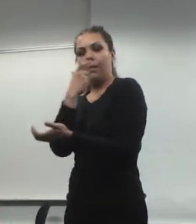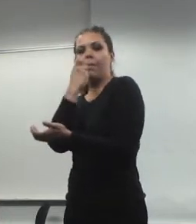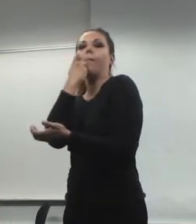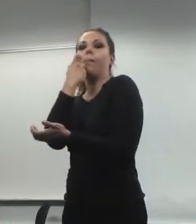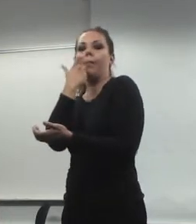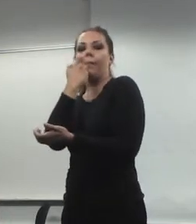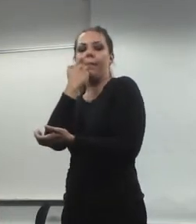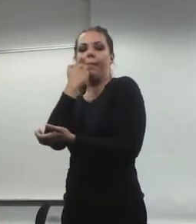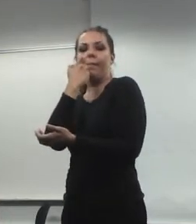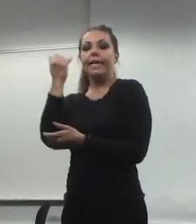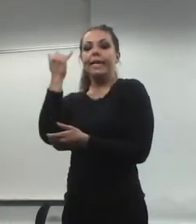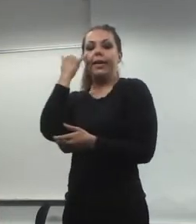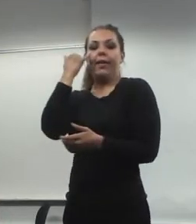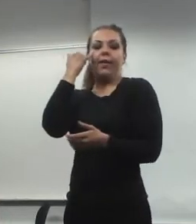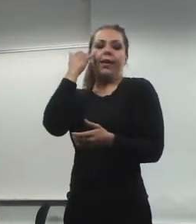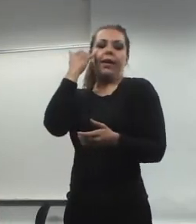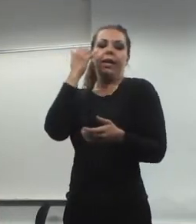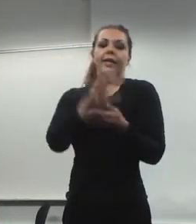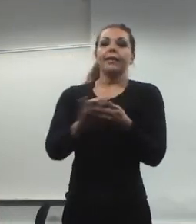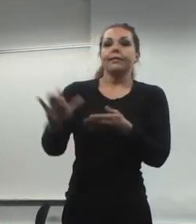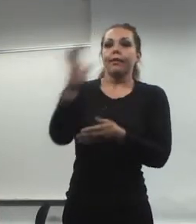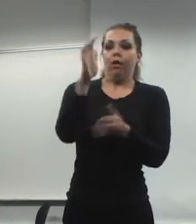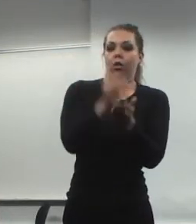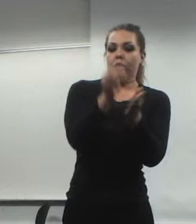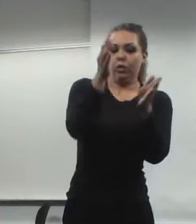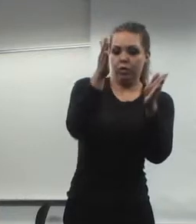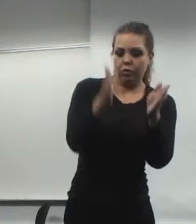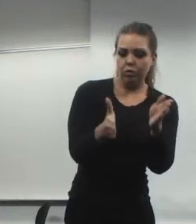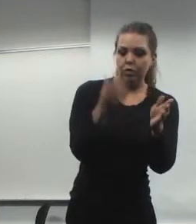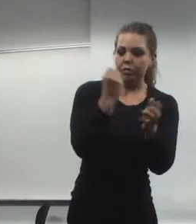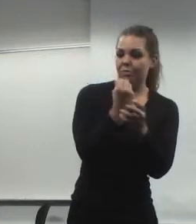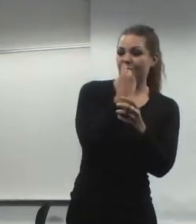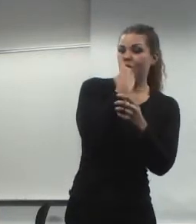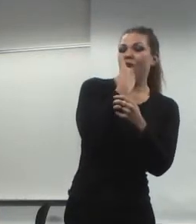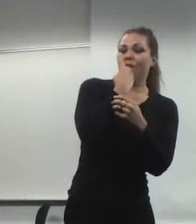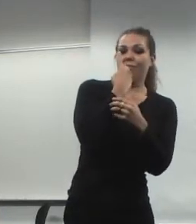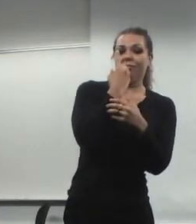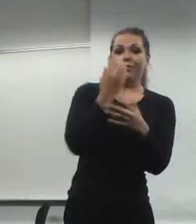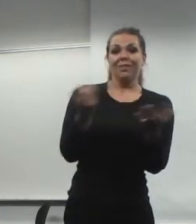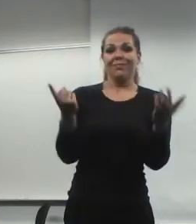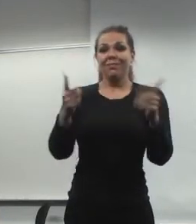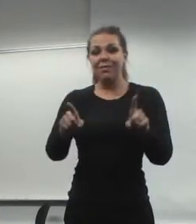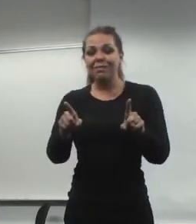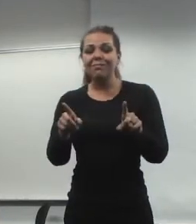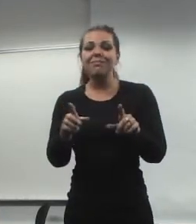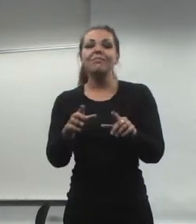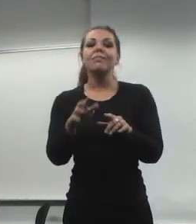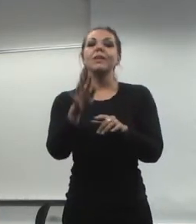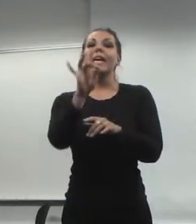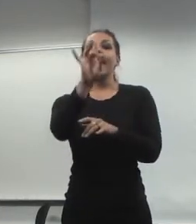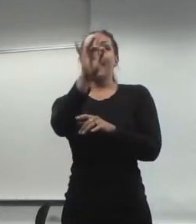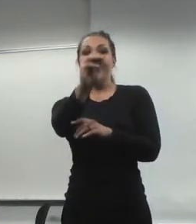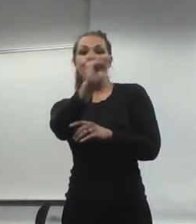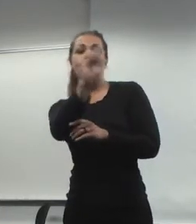spray it into their nose, there was an 80% increase in college students' willingness to distribute money to